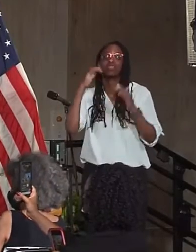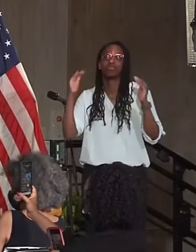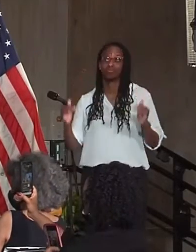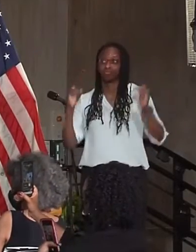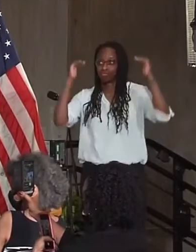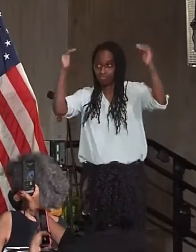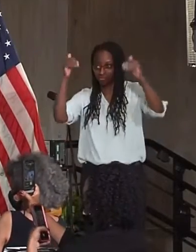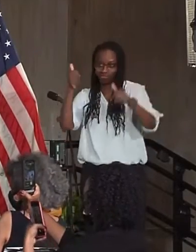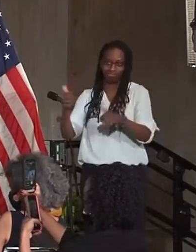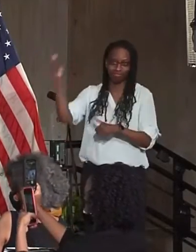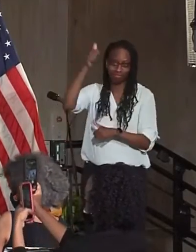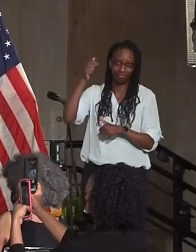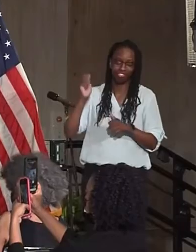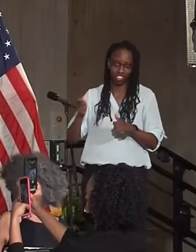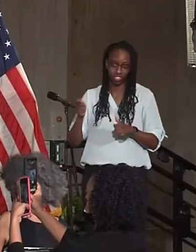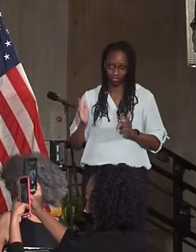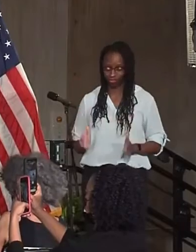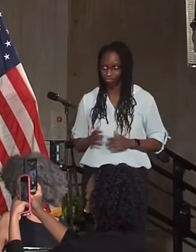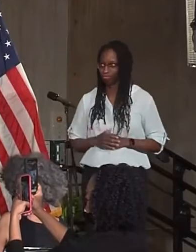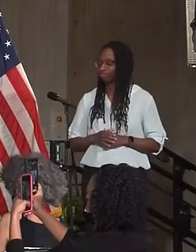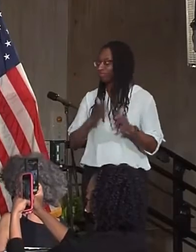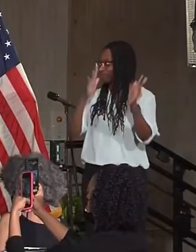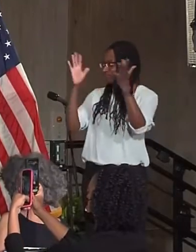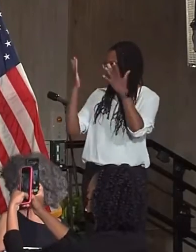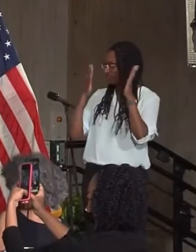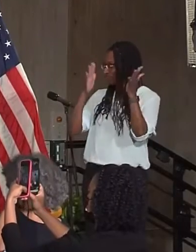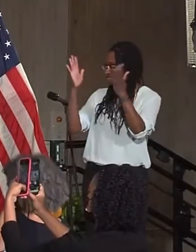A history maker in her own right.